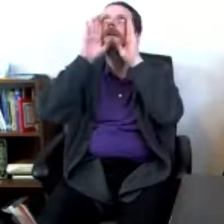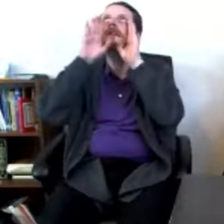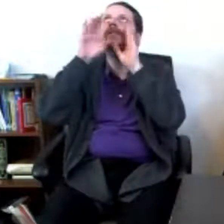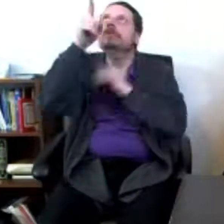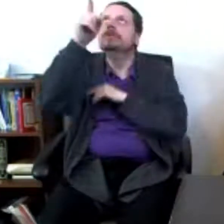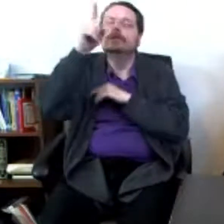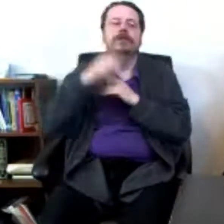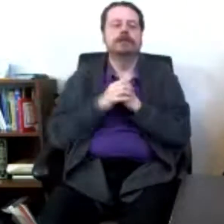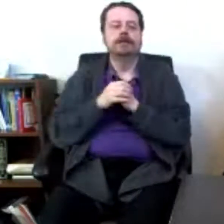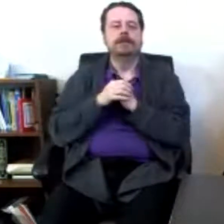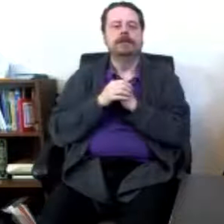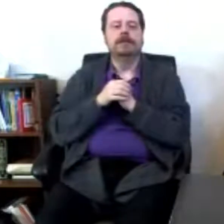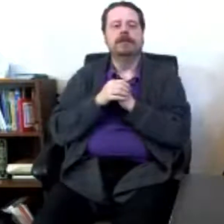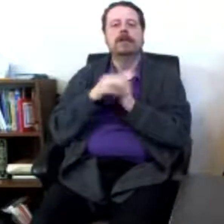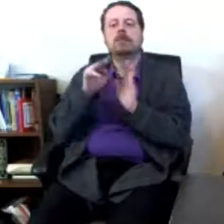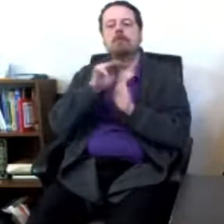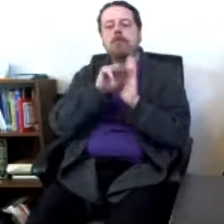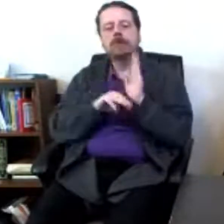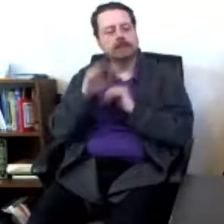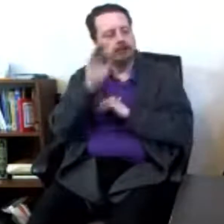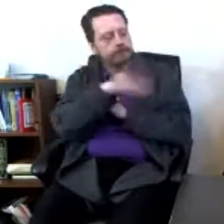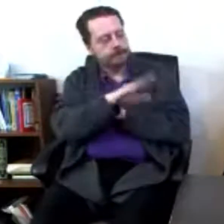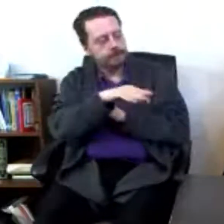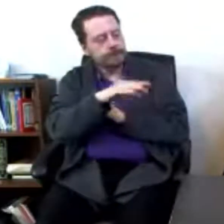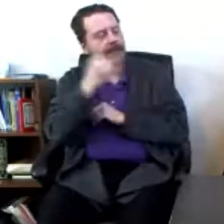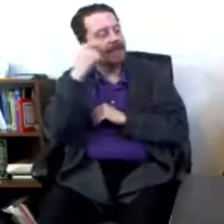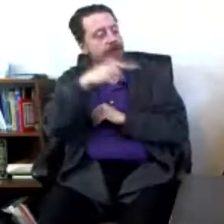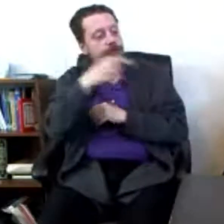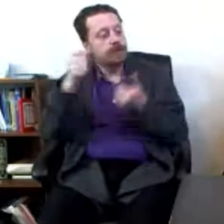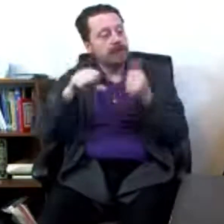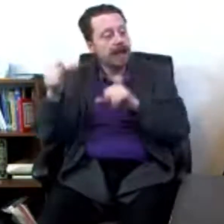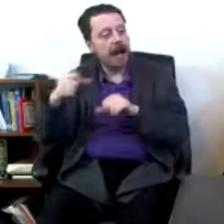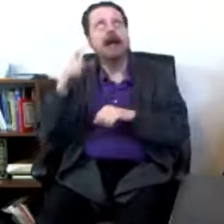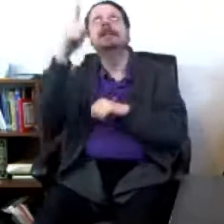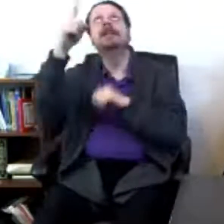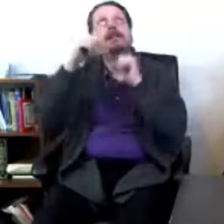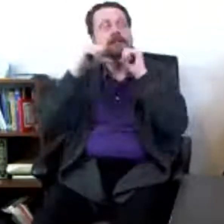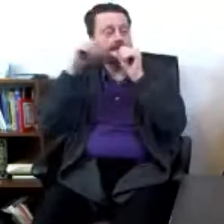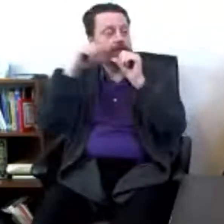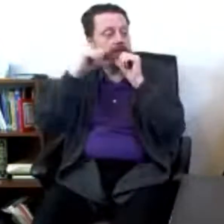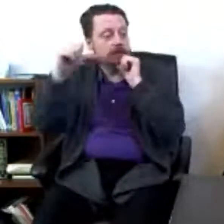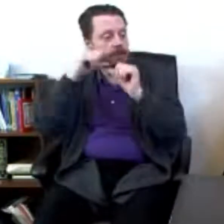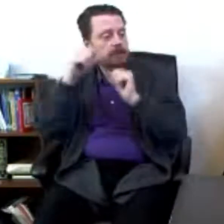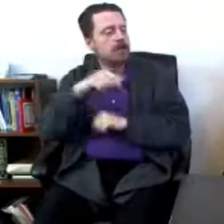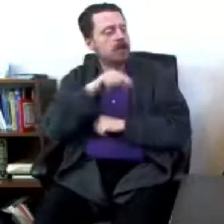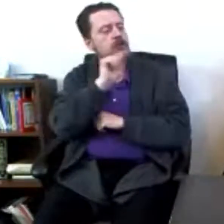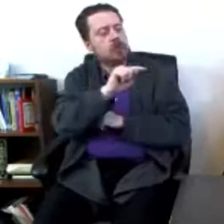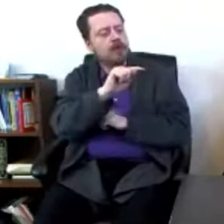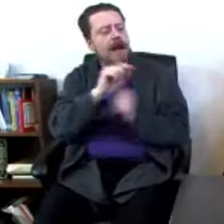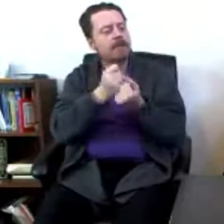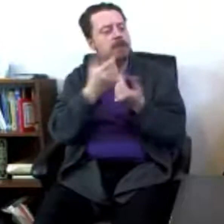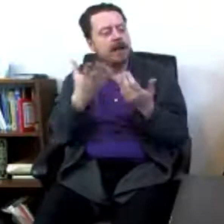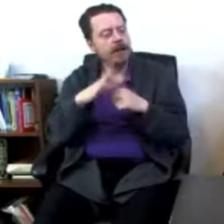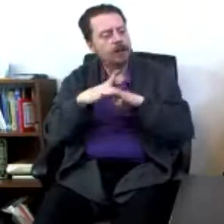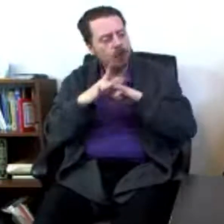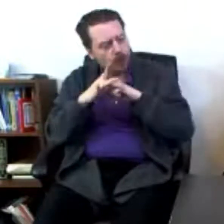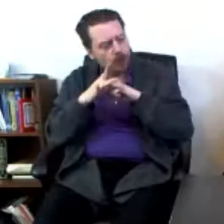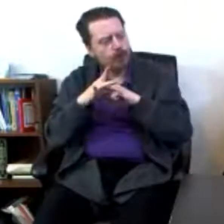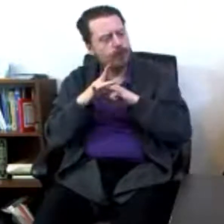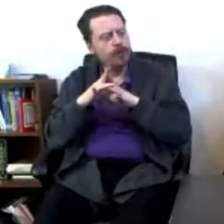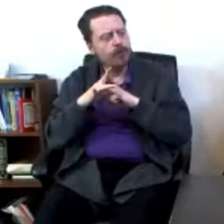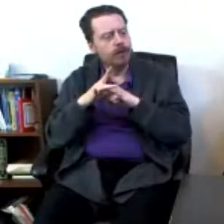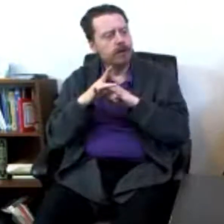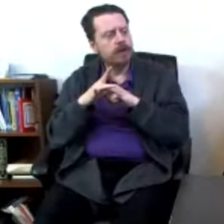So Moses telling his community, if you deny God and his blessings, you and everybody on earth,